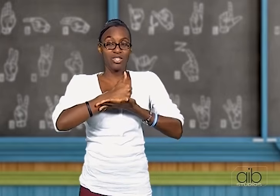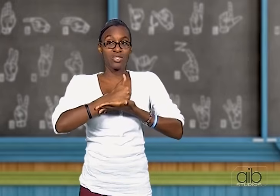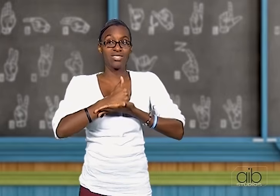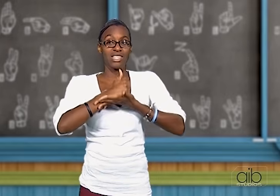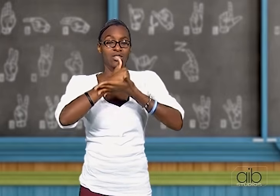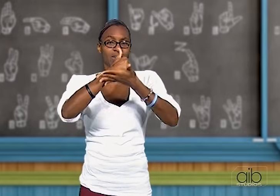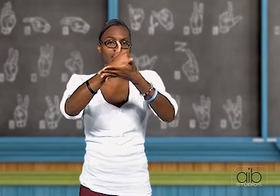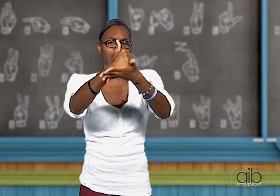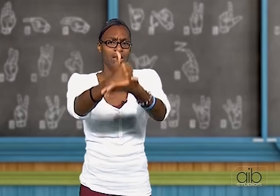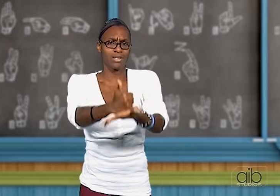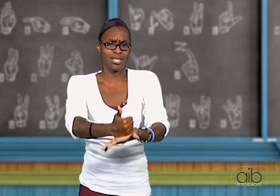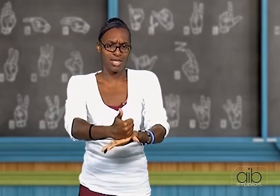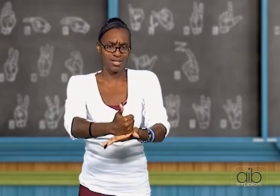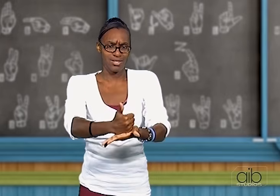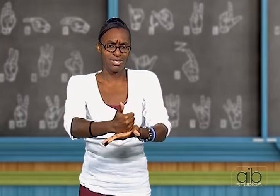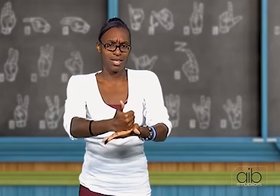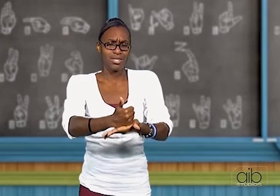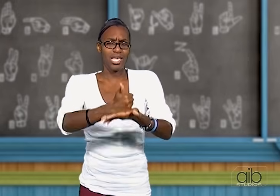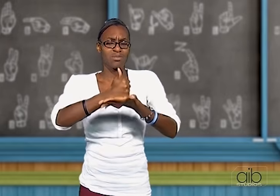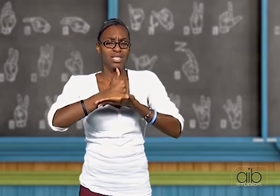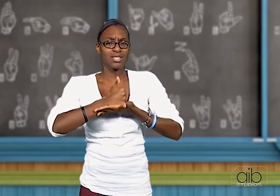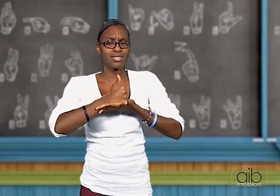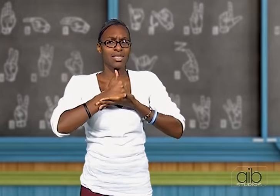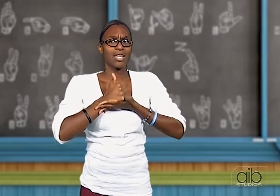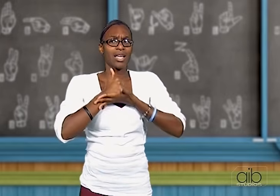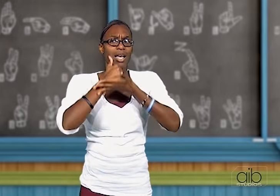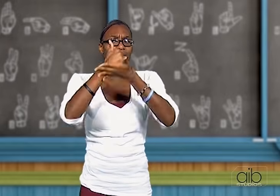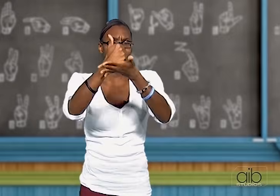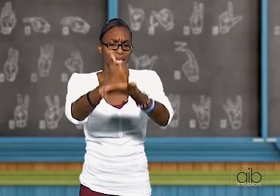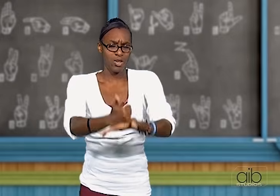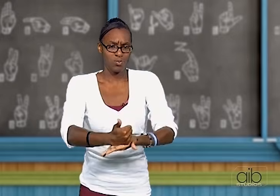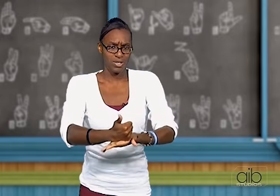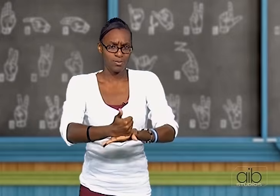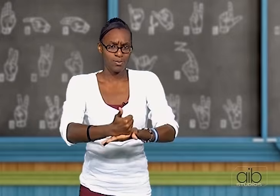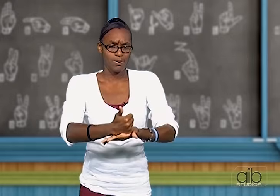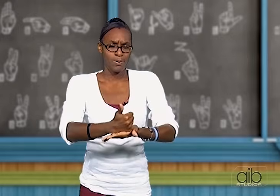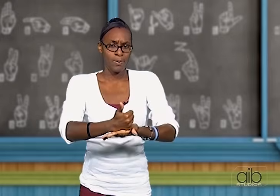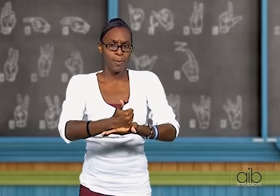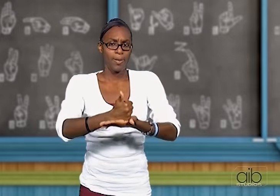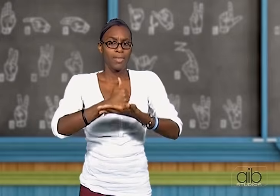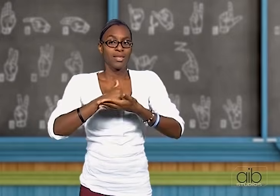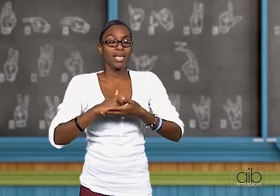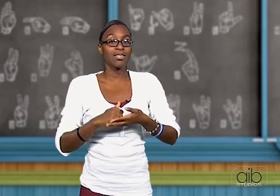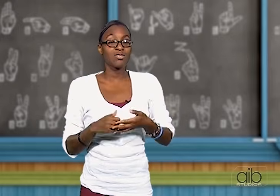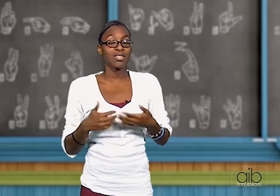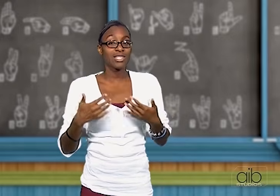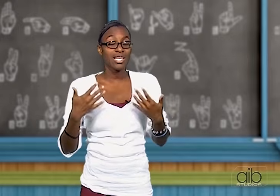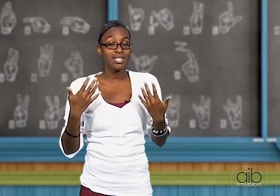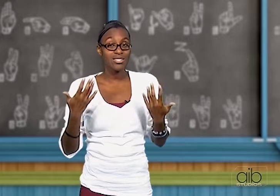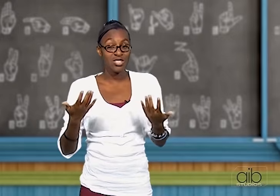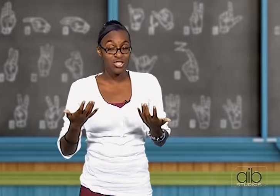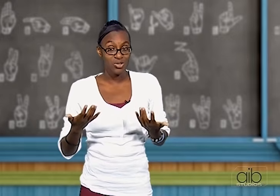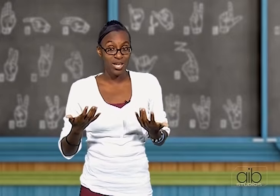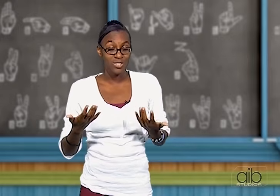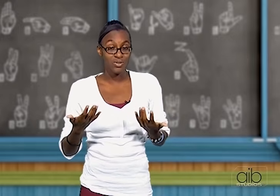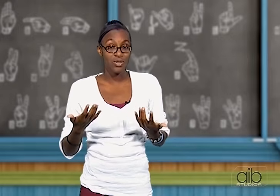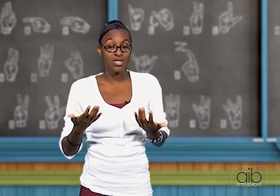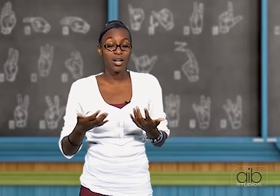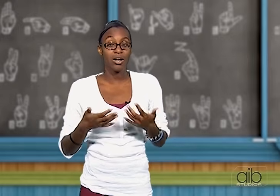you're going to extend your hand out like this. That means, how can I help you? And there's something that I need to teach you guys for those that